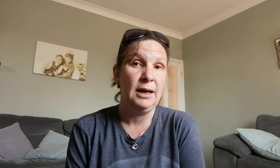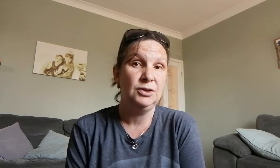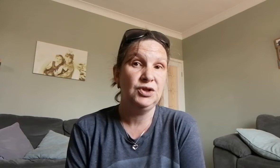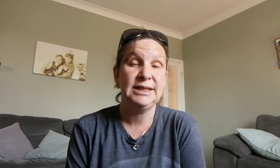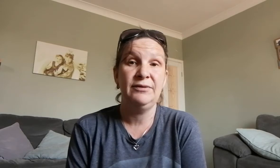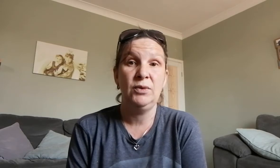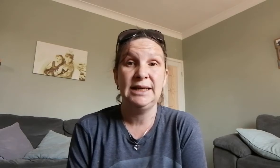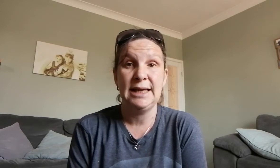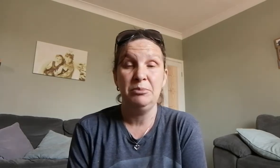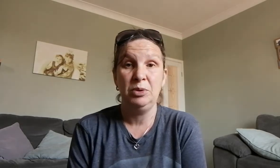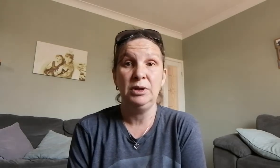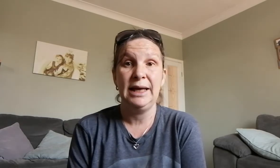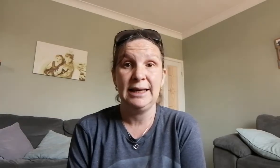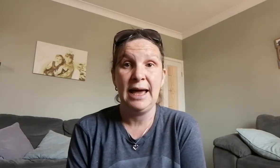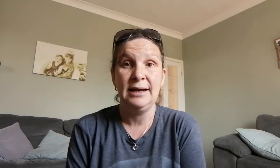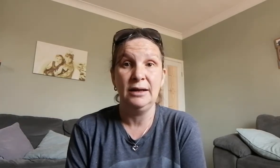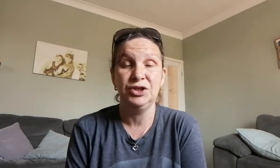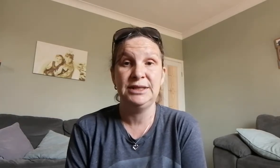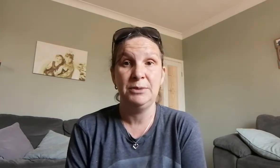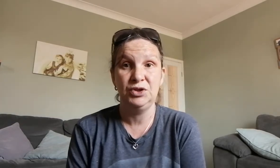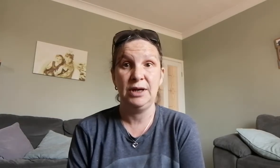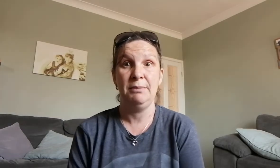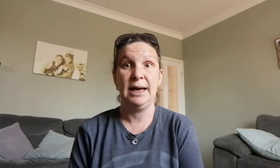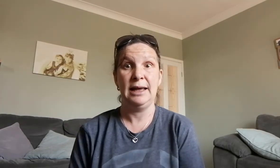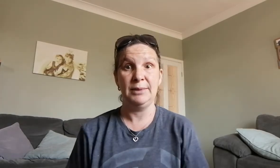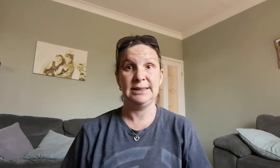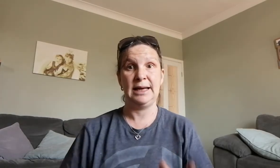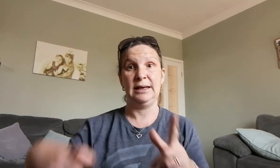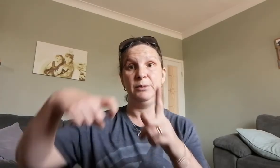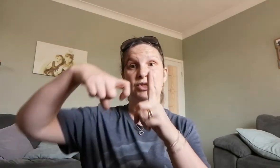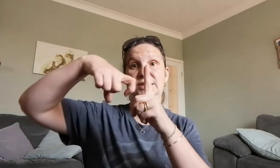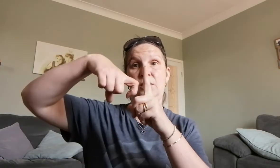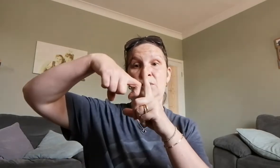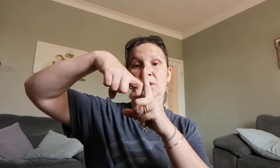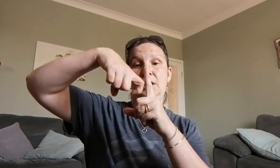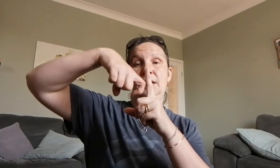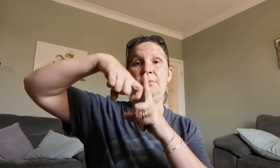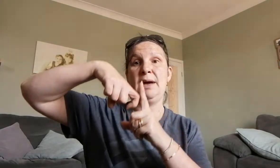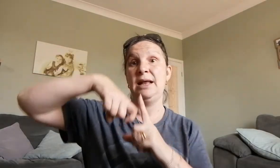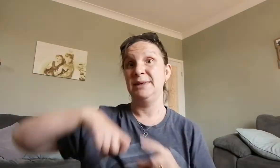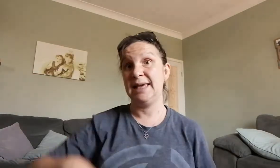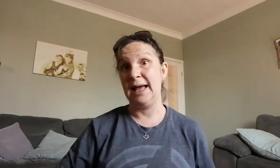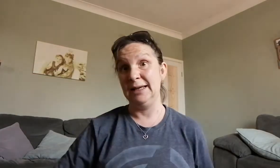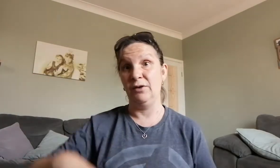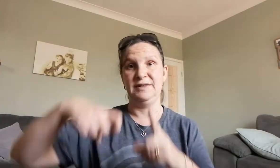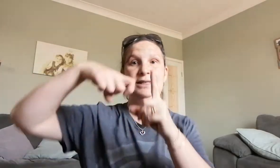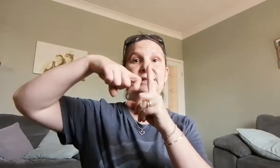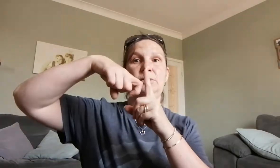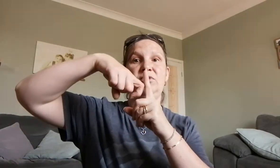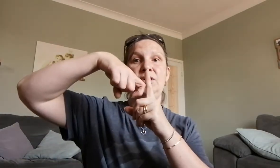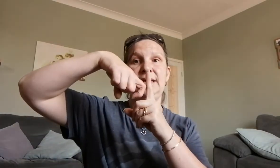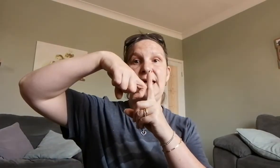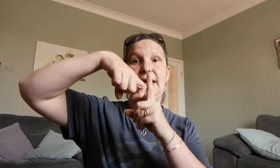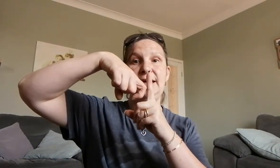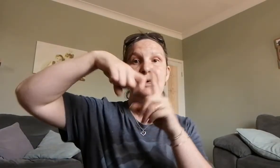Just to give you an example, again, I'll demonstrate my name in sign language. So my name is Kelly, obviously. So we've got K,